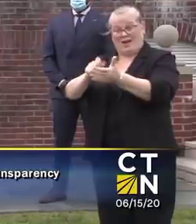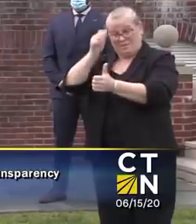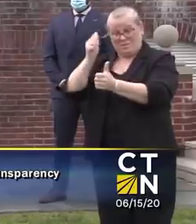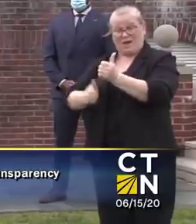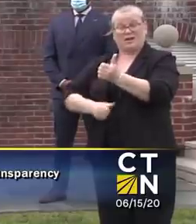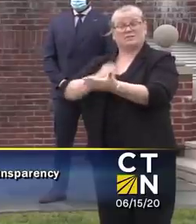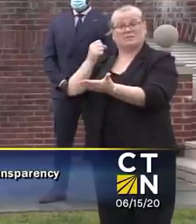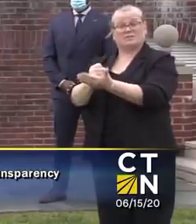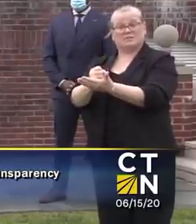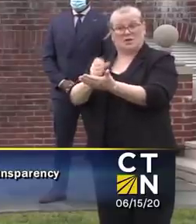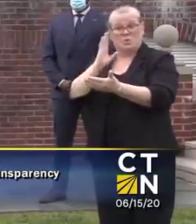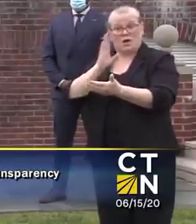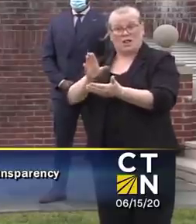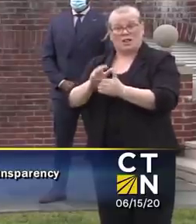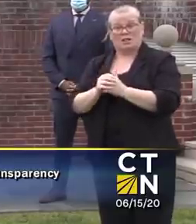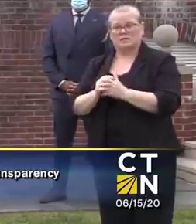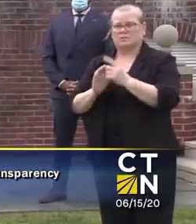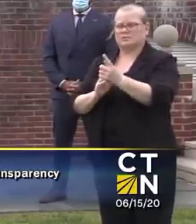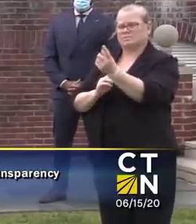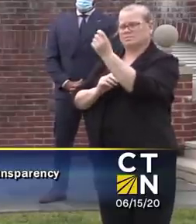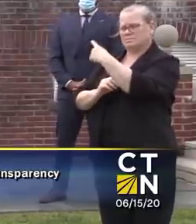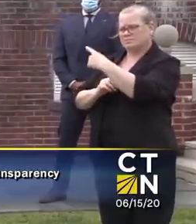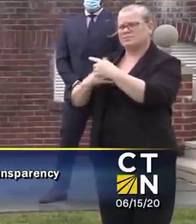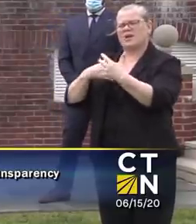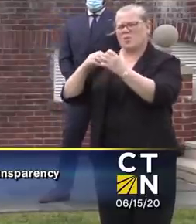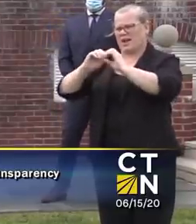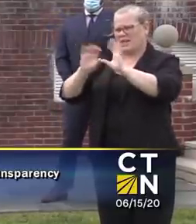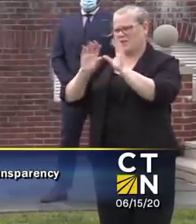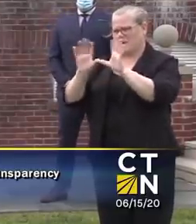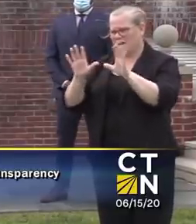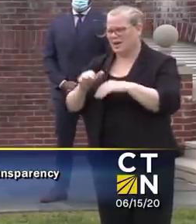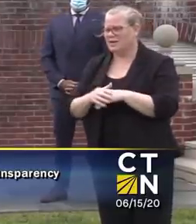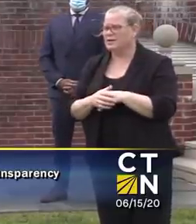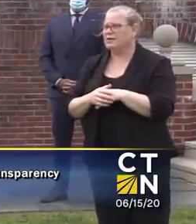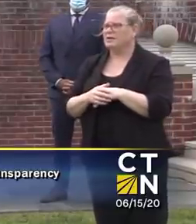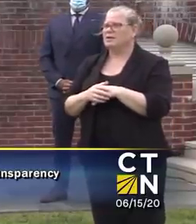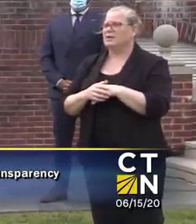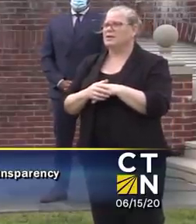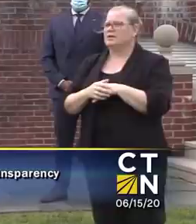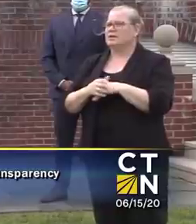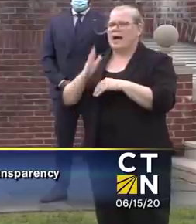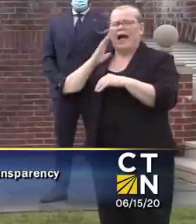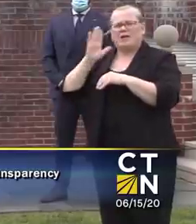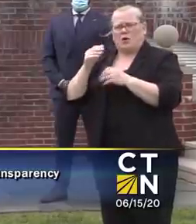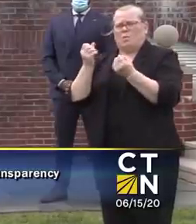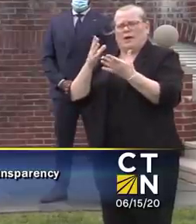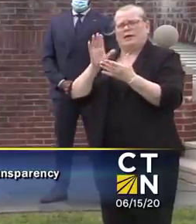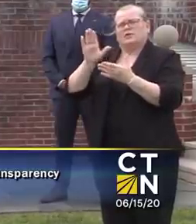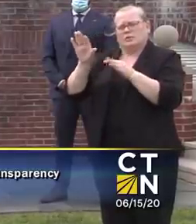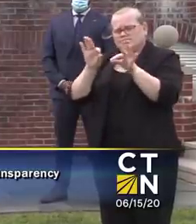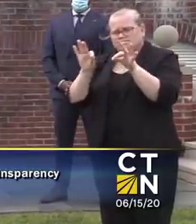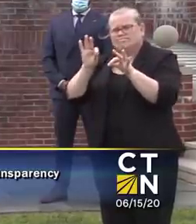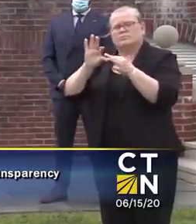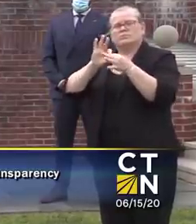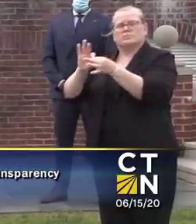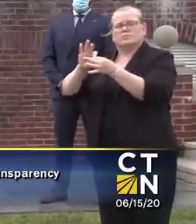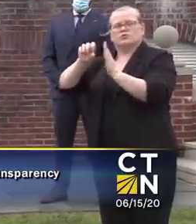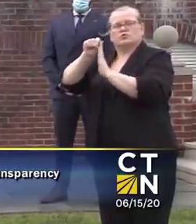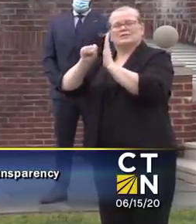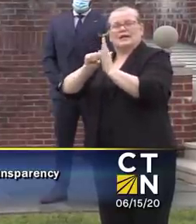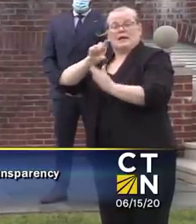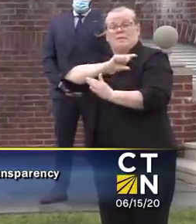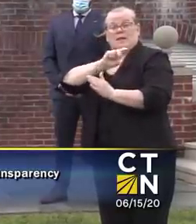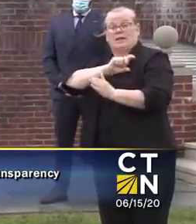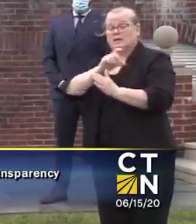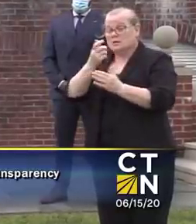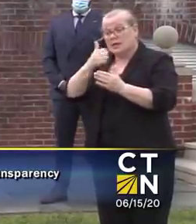Go ahead. I just want to clarify. I know a lot of this is related to state police. Is there any conversation right now with the municipalities